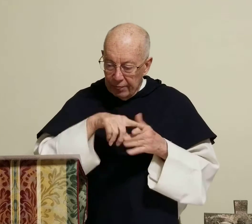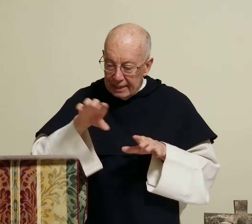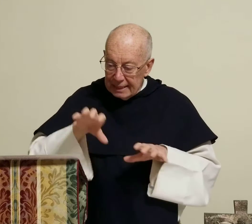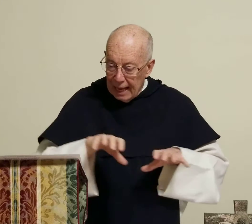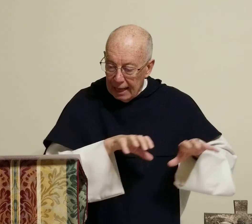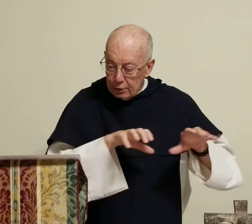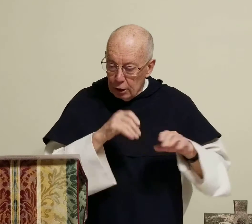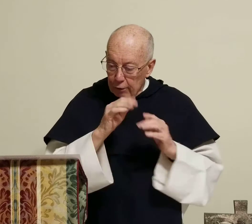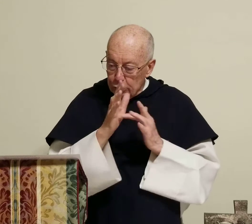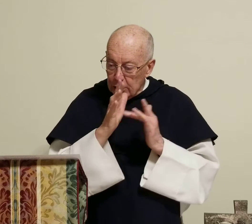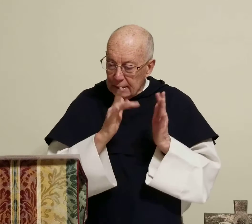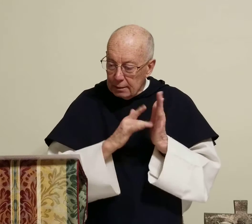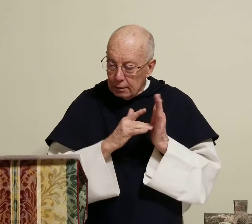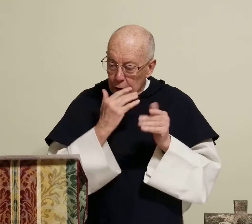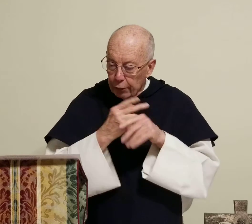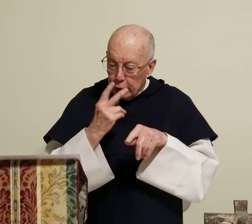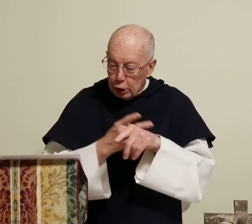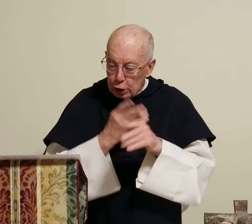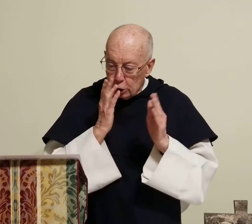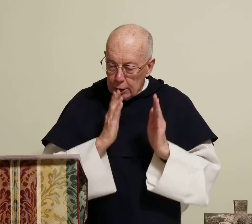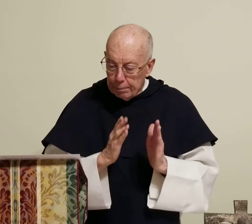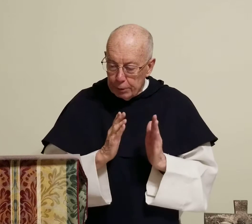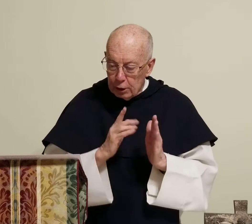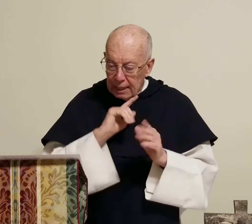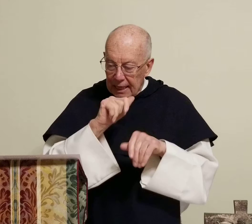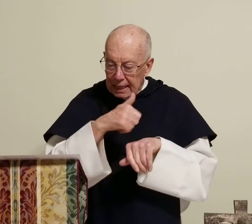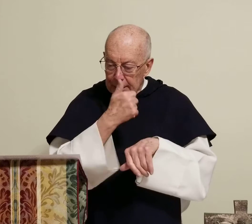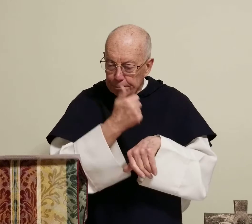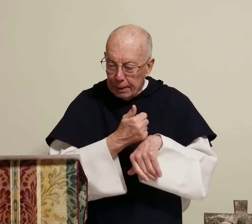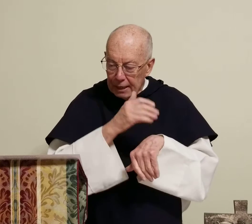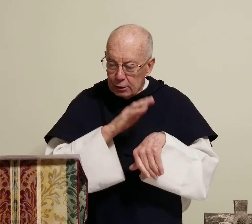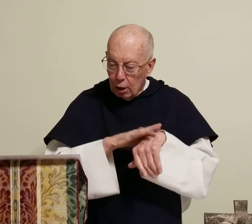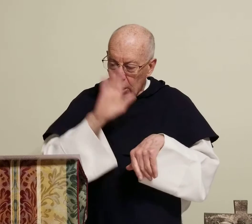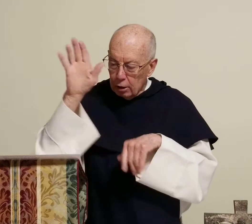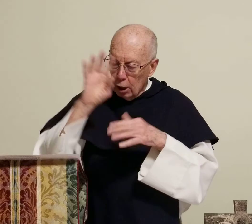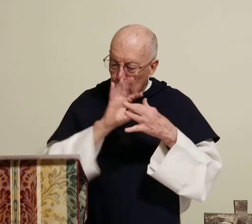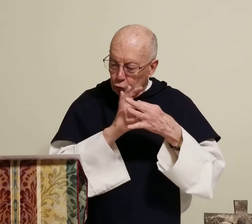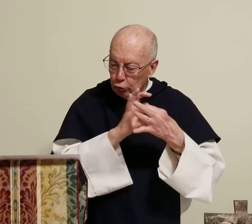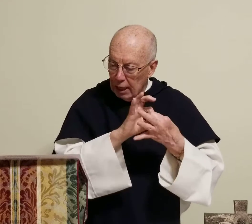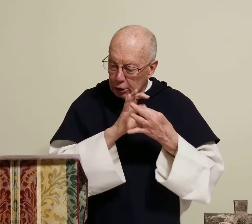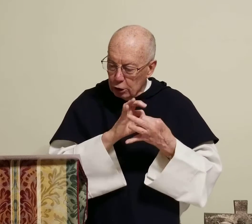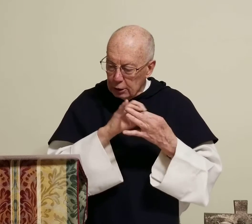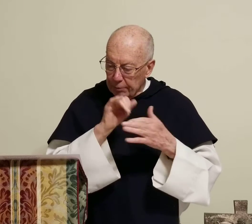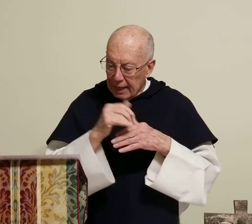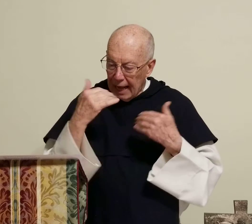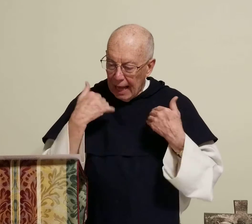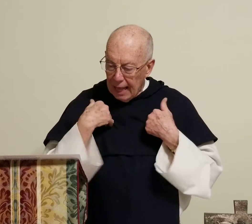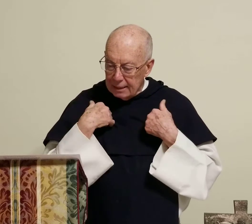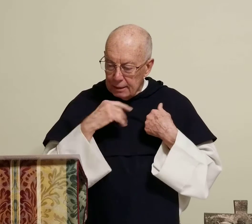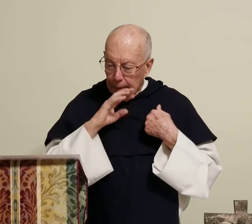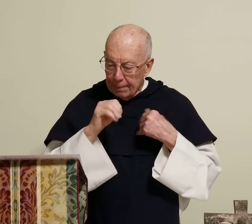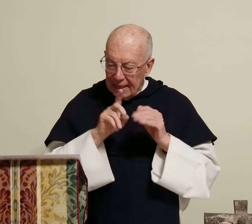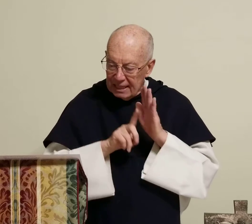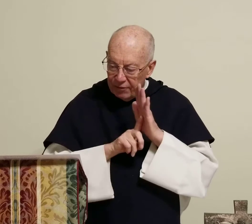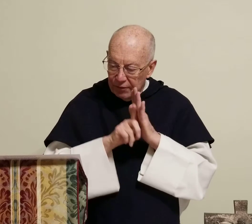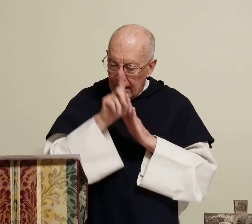This action of Jesus, the First Supper, is based on righteousness that has been